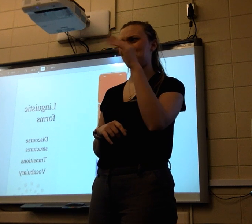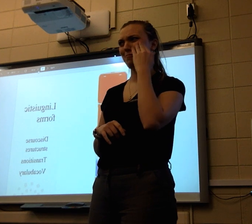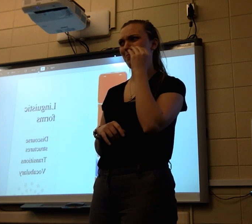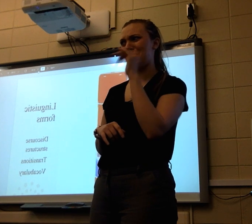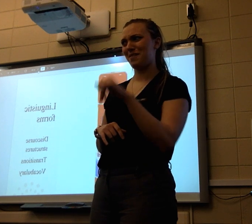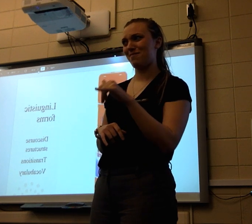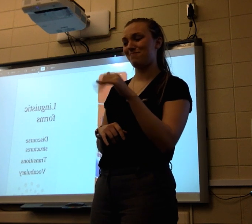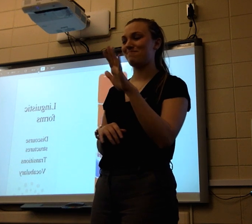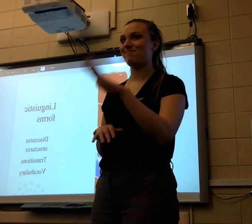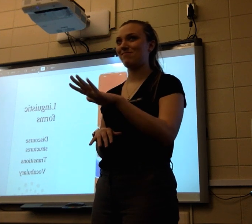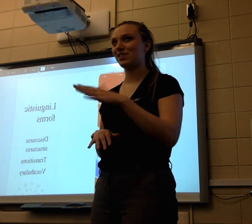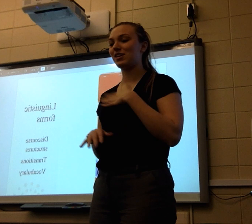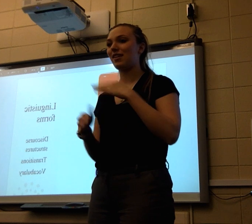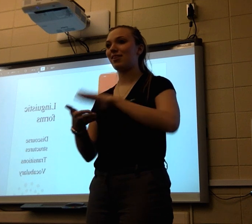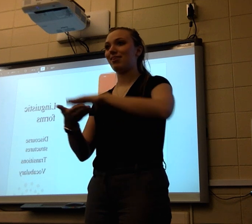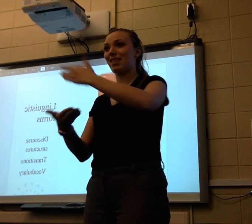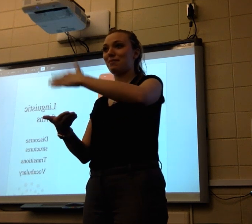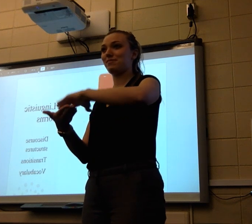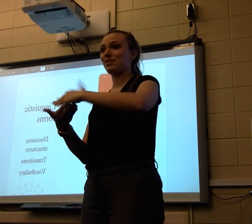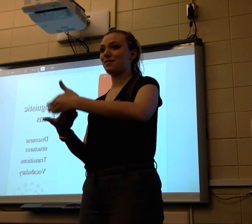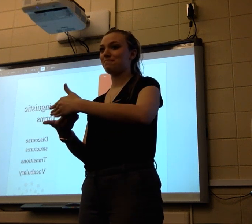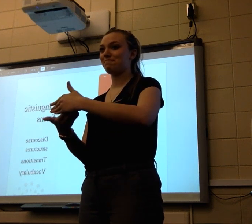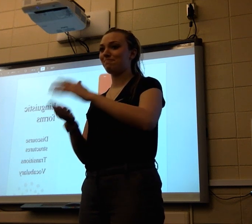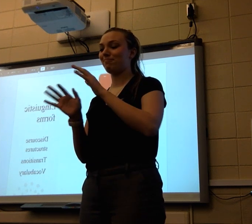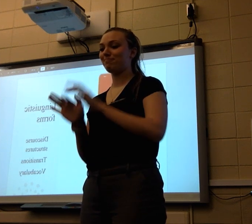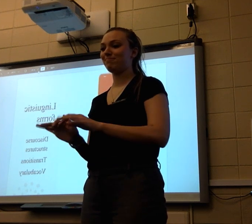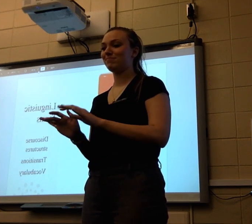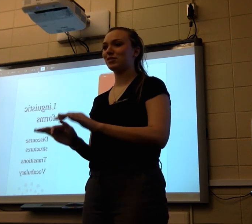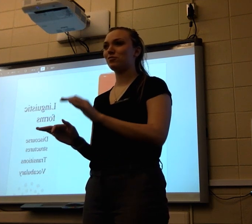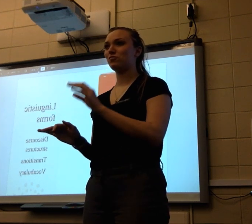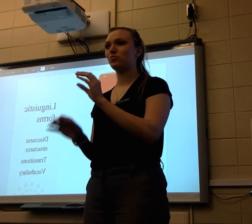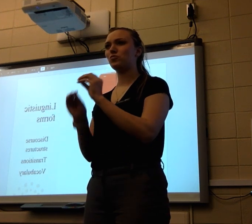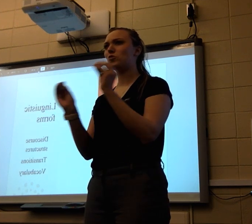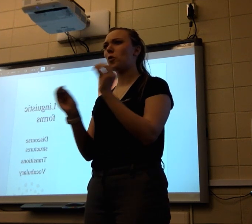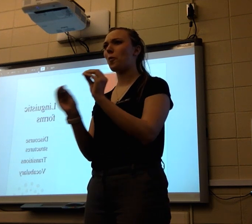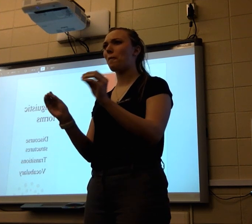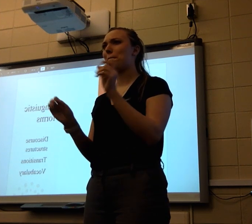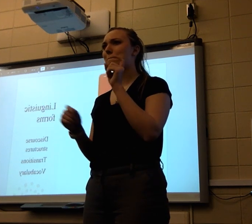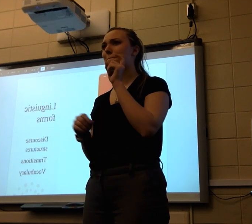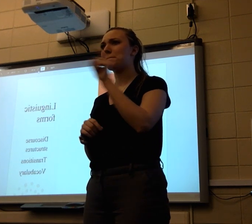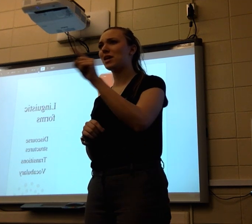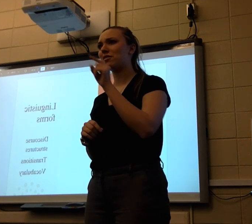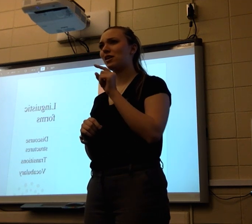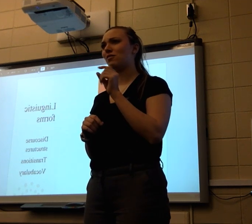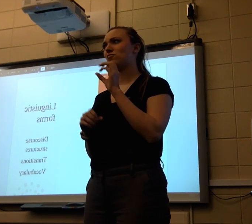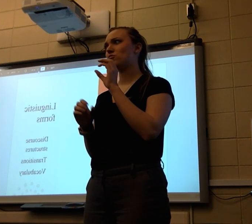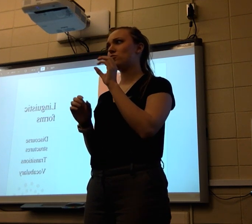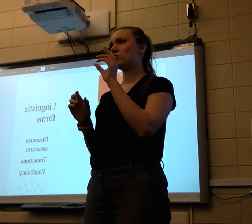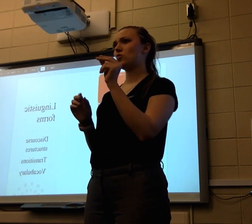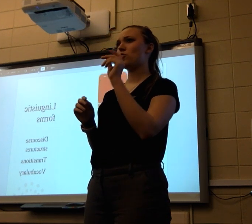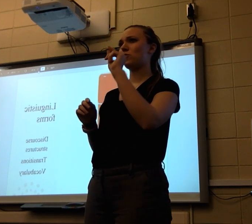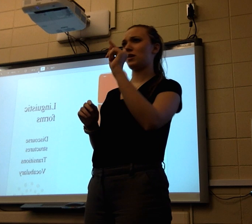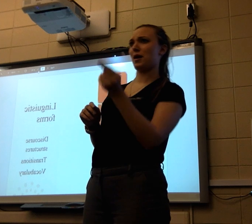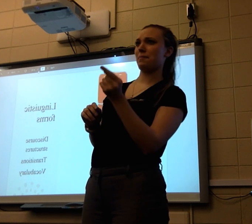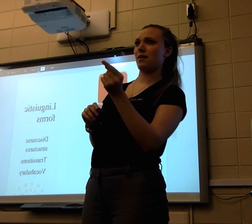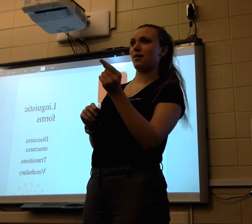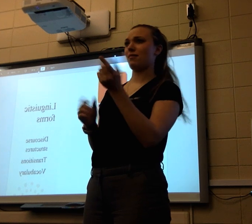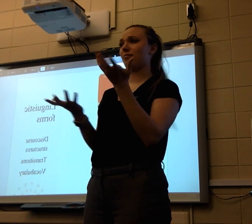a 15-minute lecture with no periods, no punctuation, nothing. Okay? That's what our signing